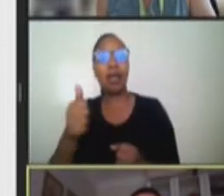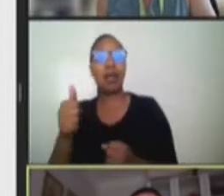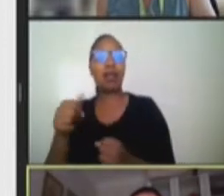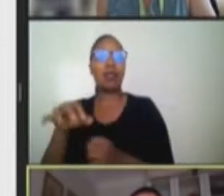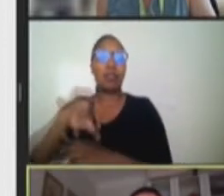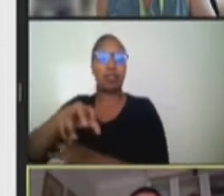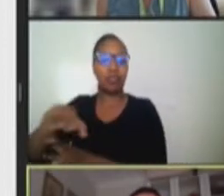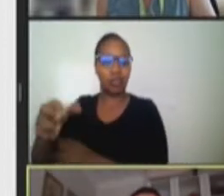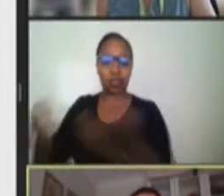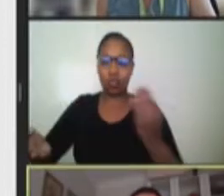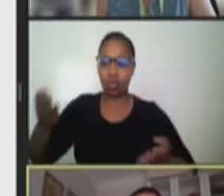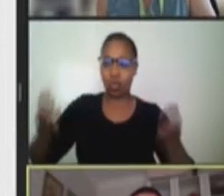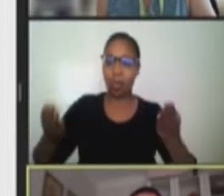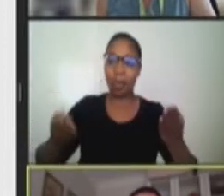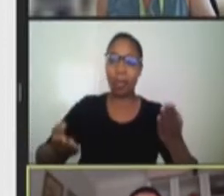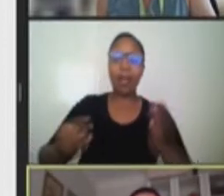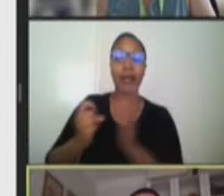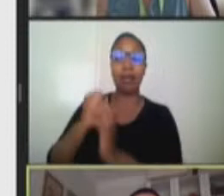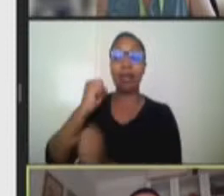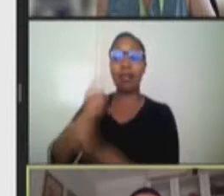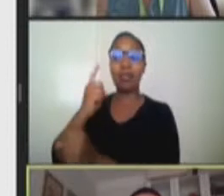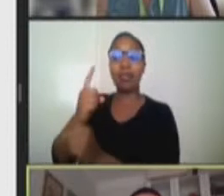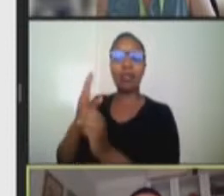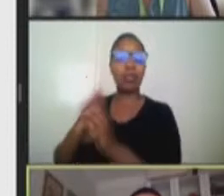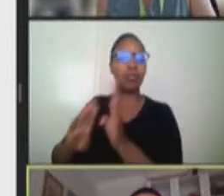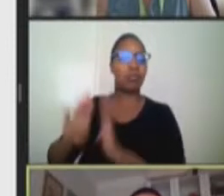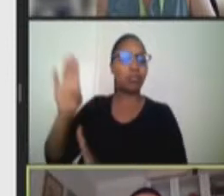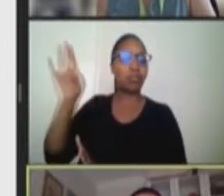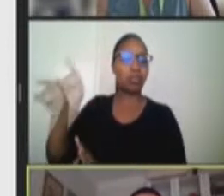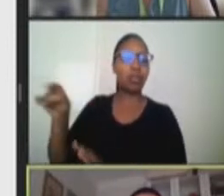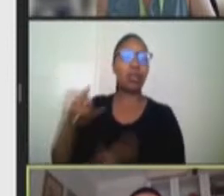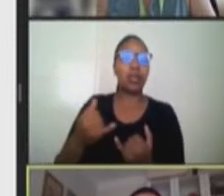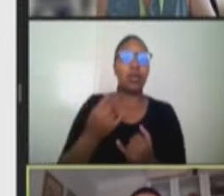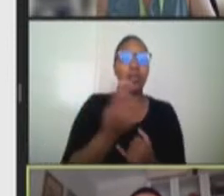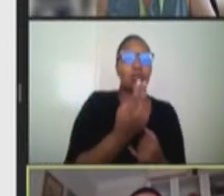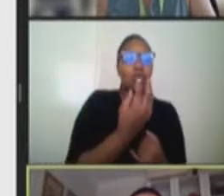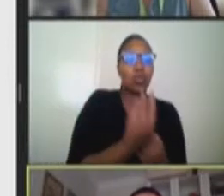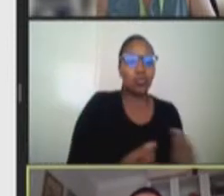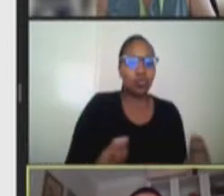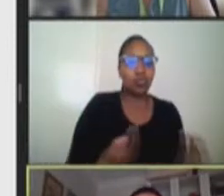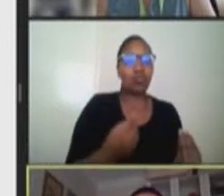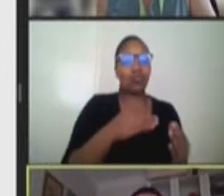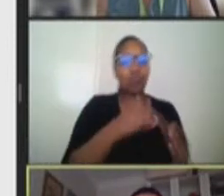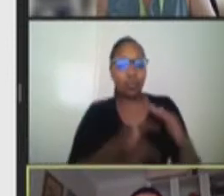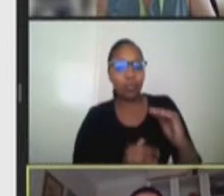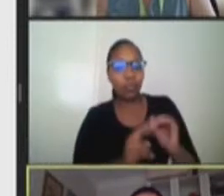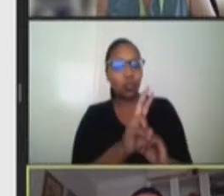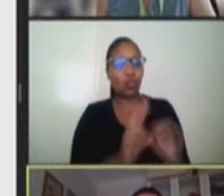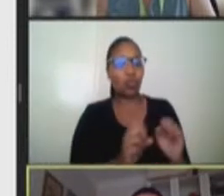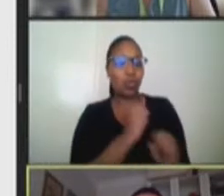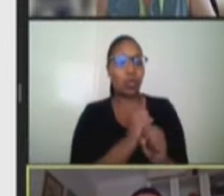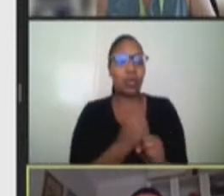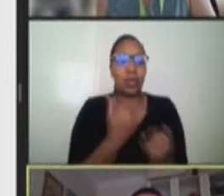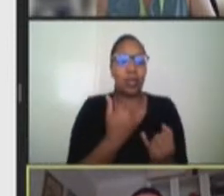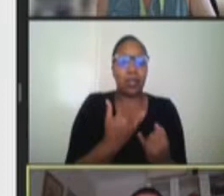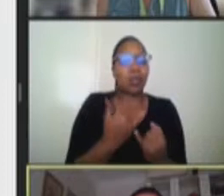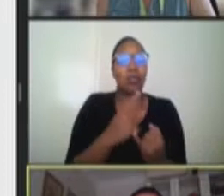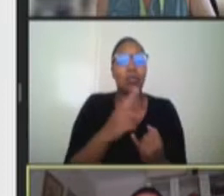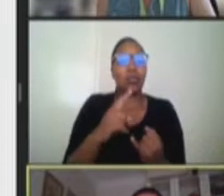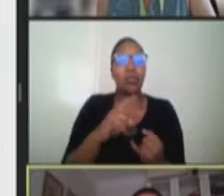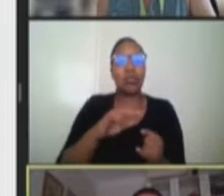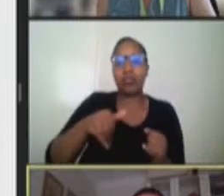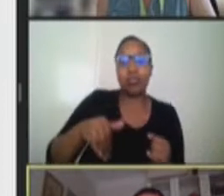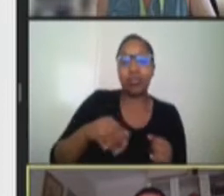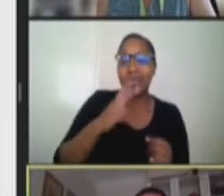under 2 could be just precautionary. We don't have enough information yet, but the indications are not that they're more severe than they have been in the